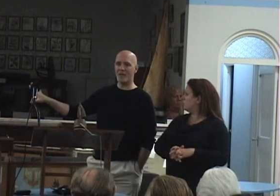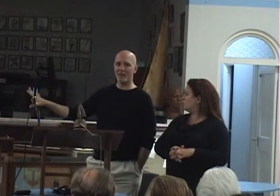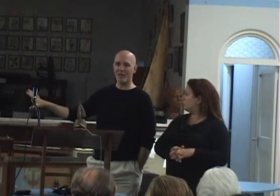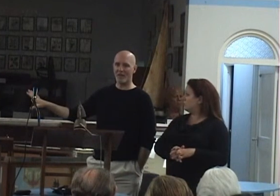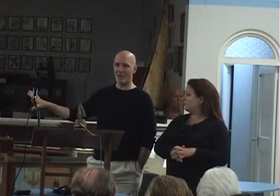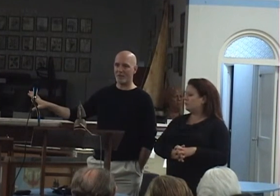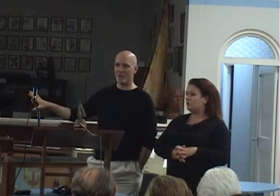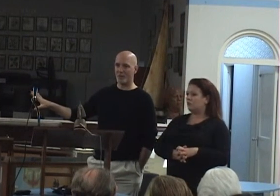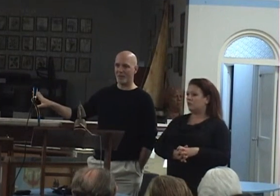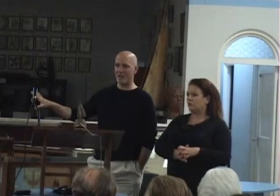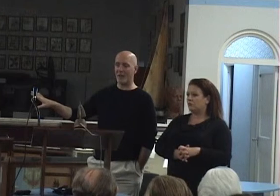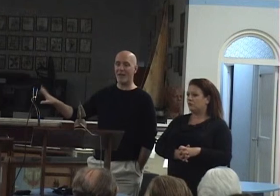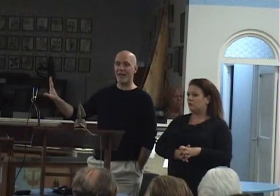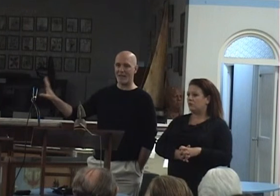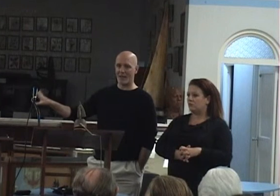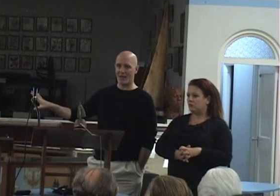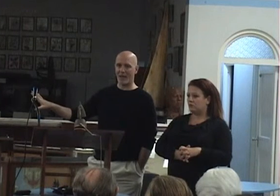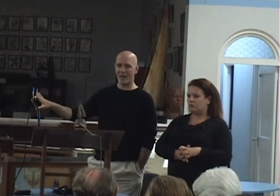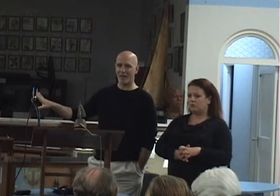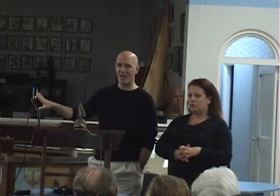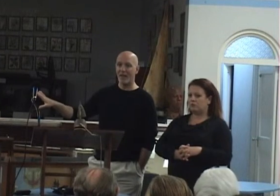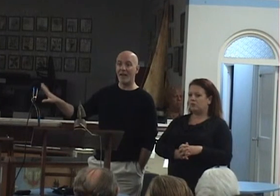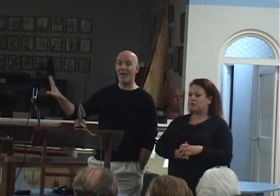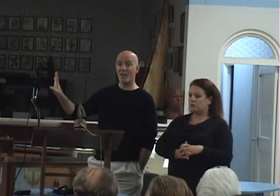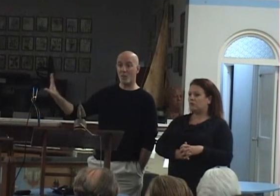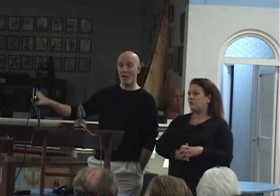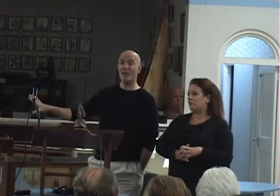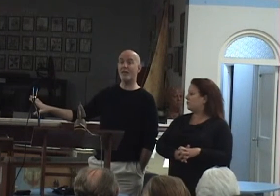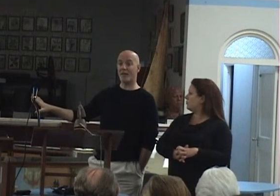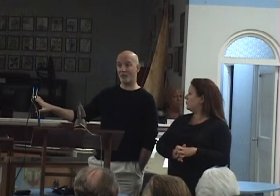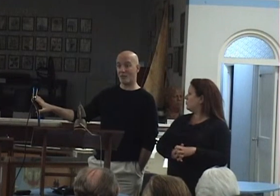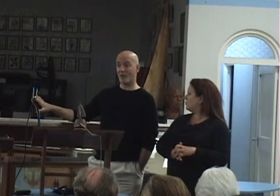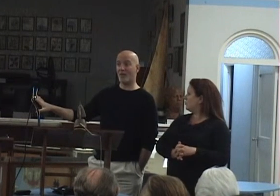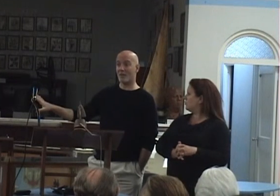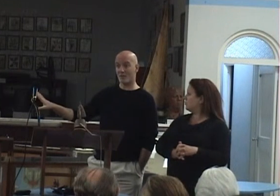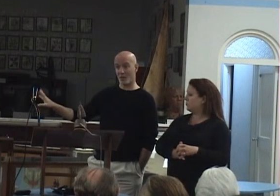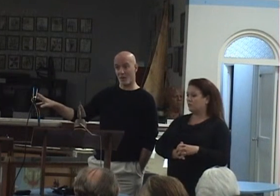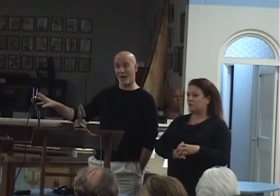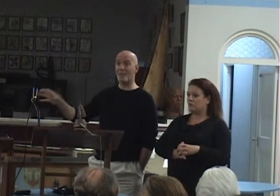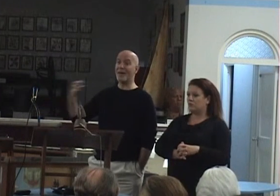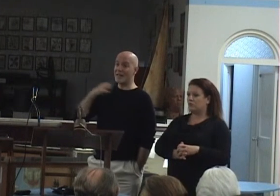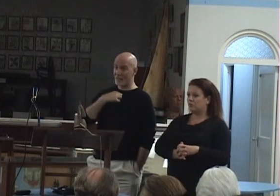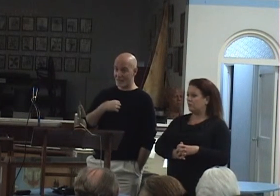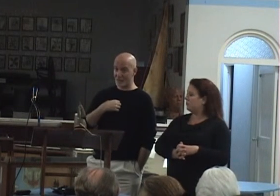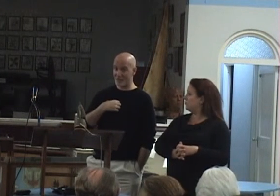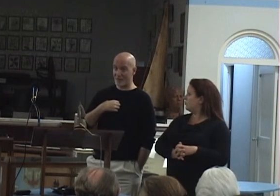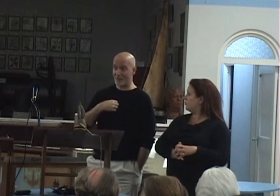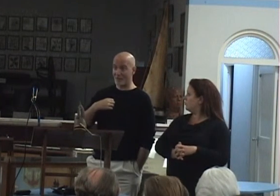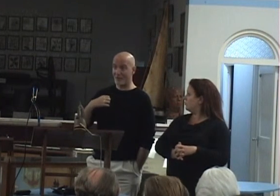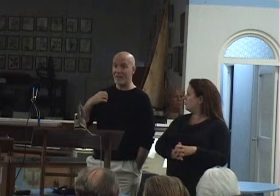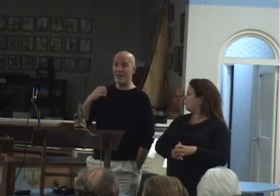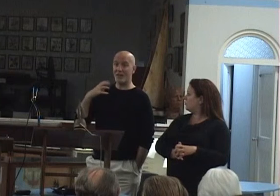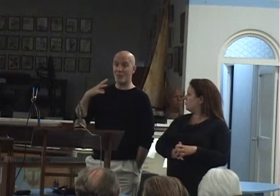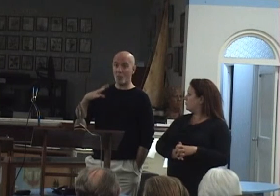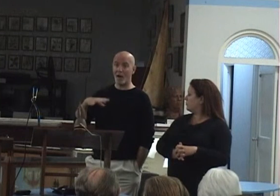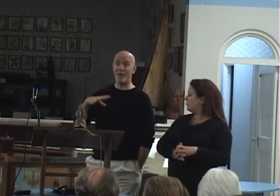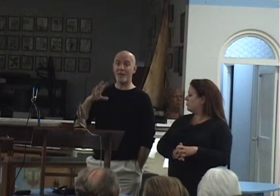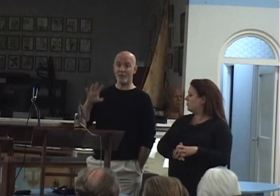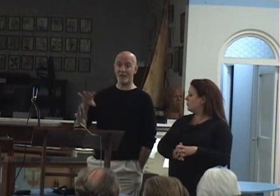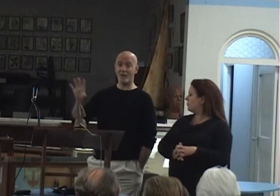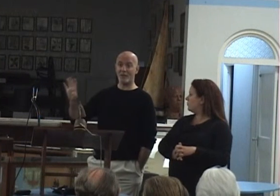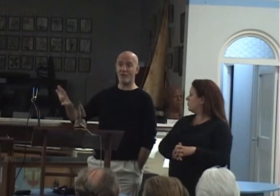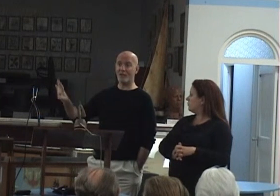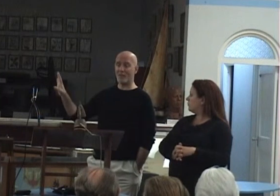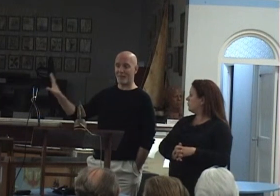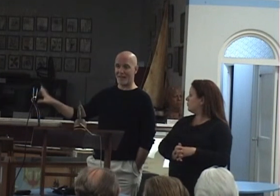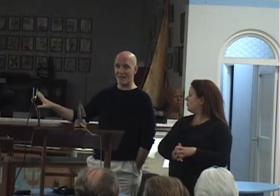what we've done on San Salvador can be done on any of the islands. And I think one of the things that will start to show up, my gut instinct is that while